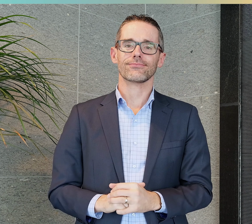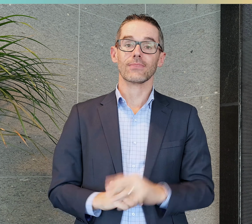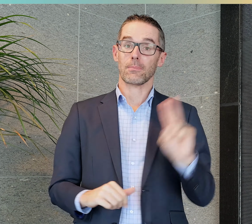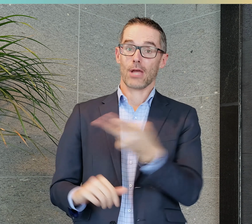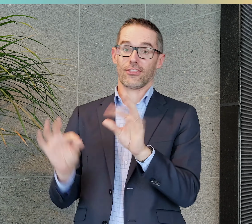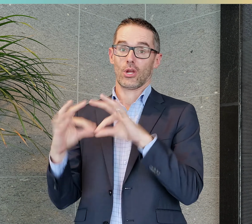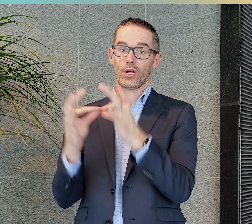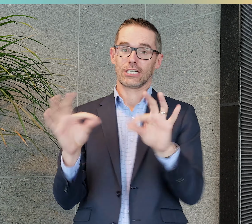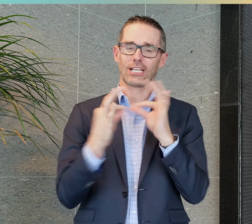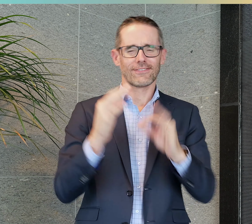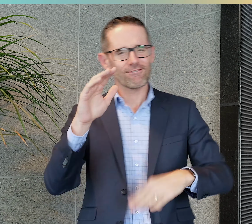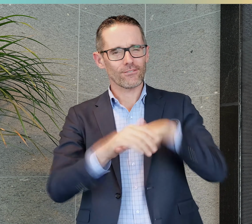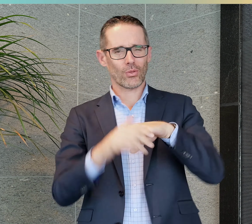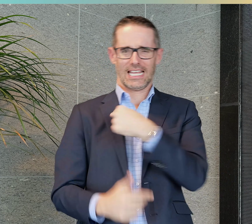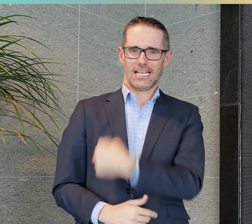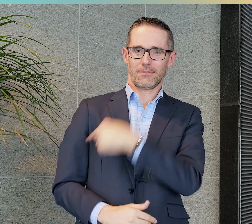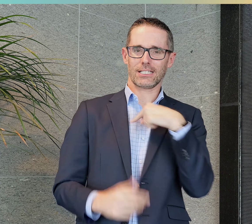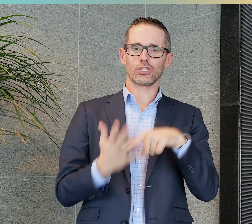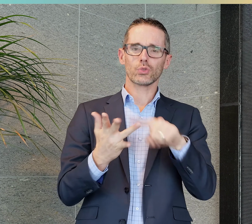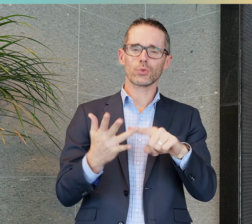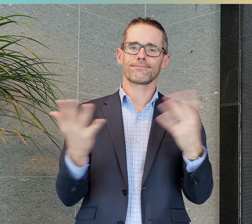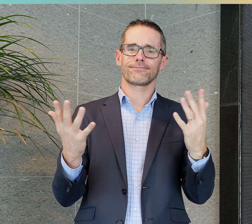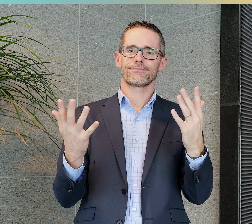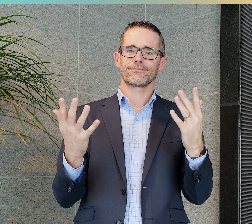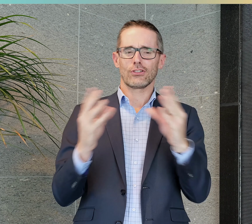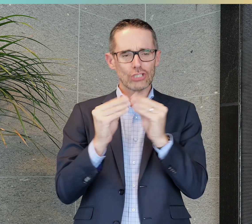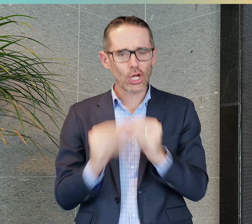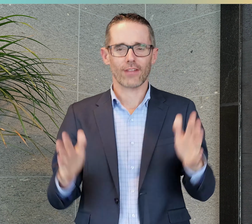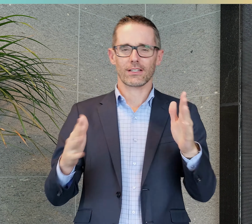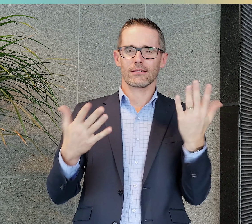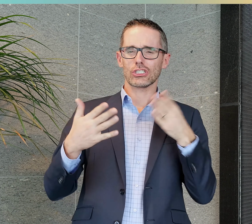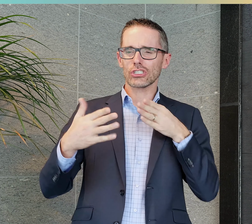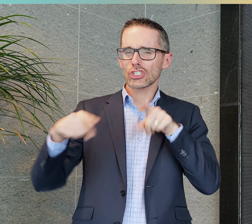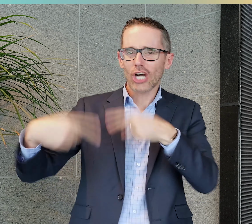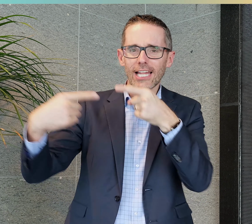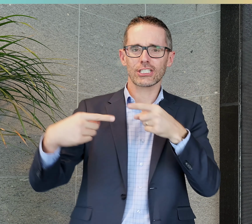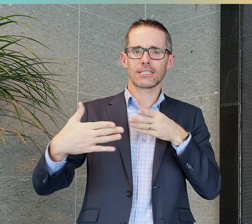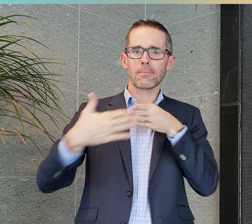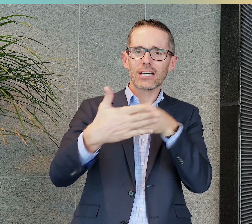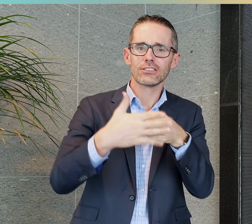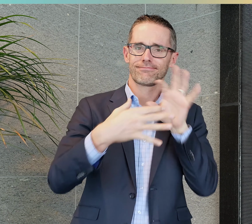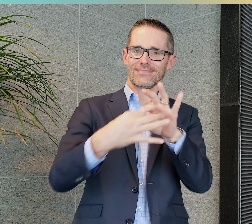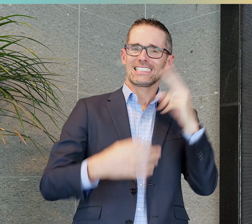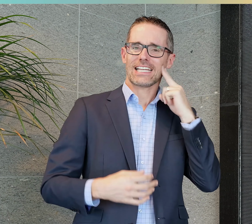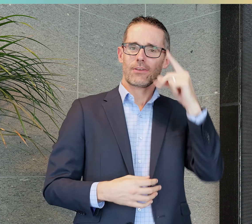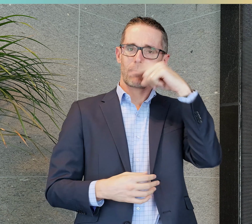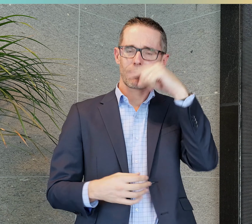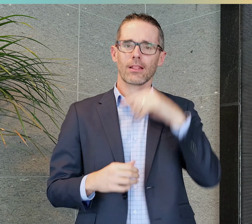where both organisations are fully committed to ensuring that we resolve, challenge any barriers